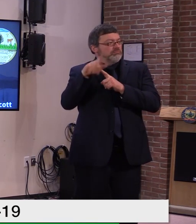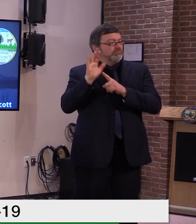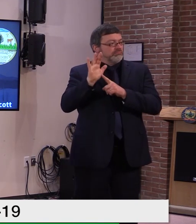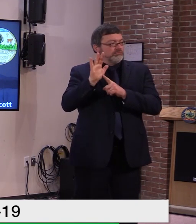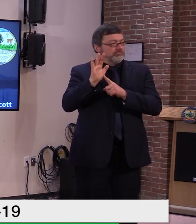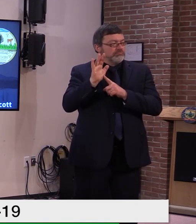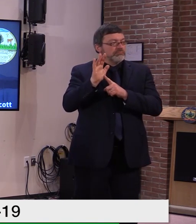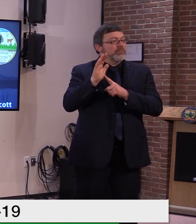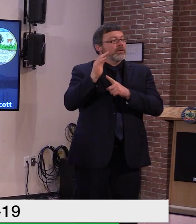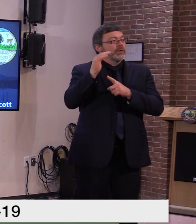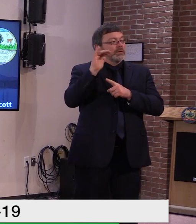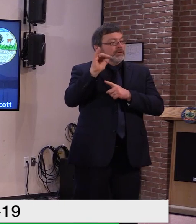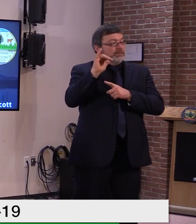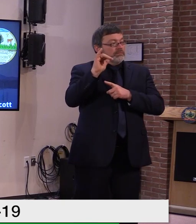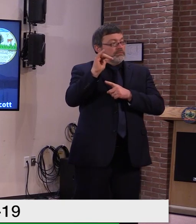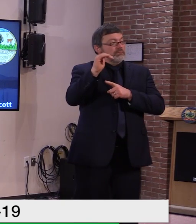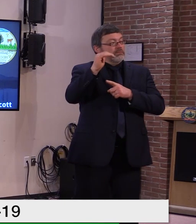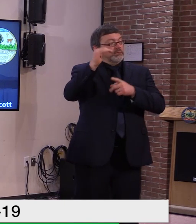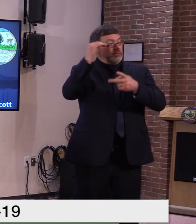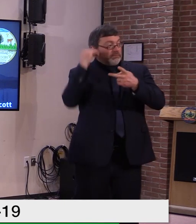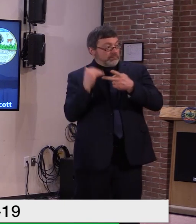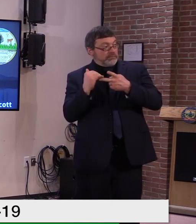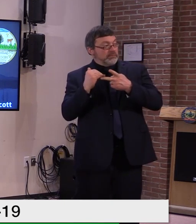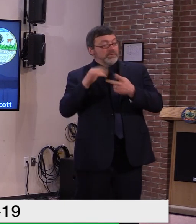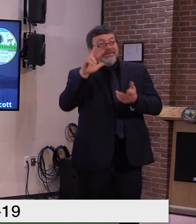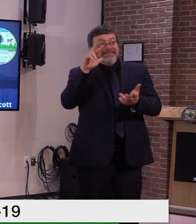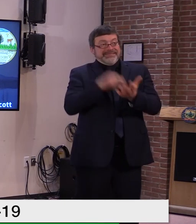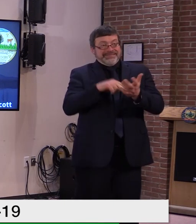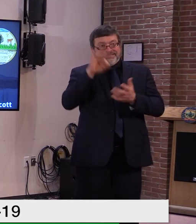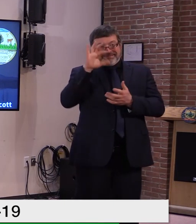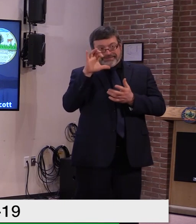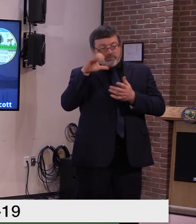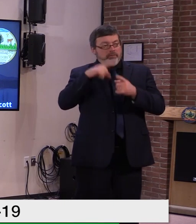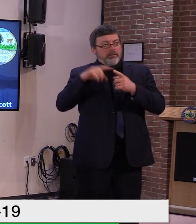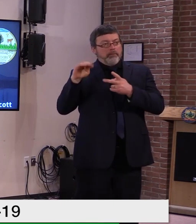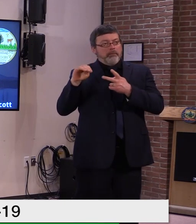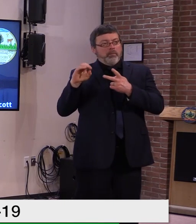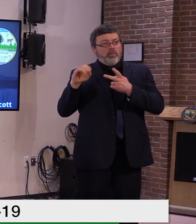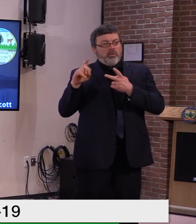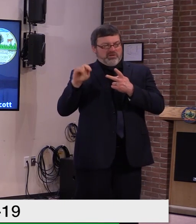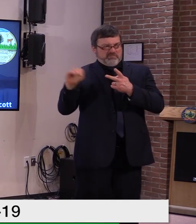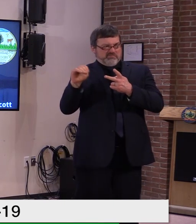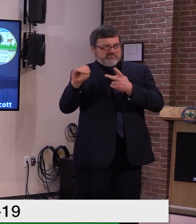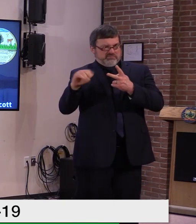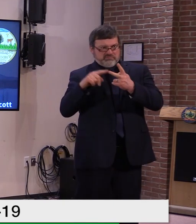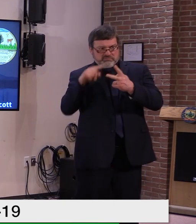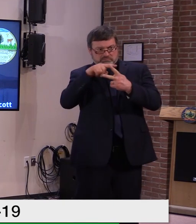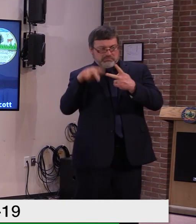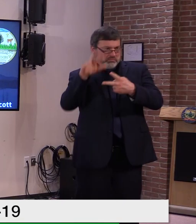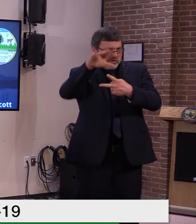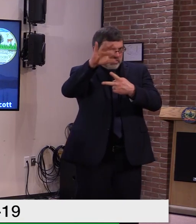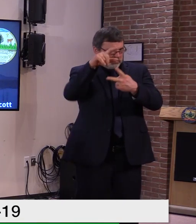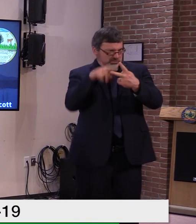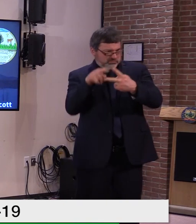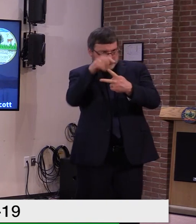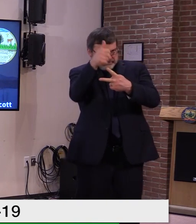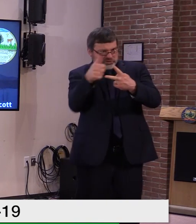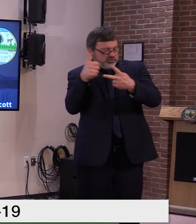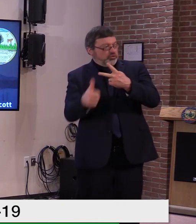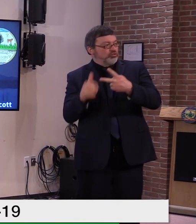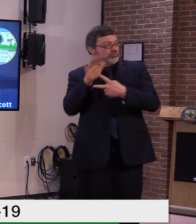4,000 the previous week. This 7,800 total dosage weekly